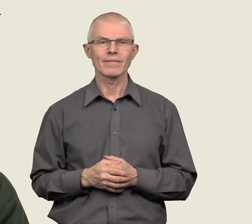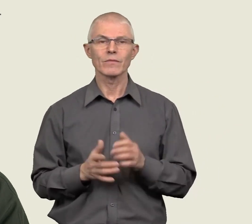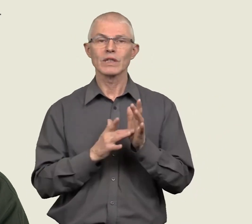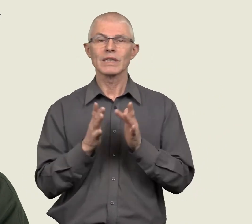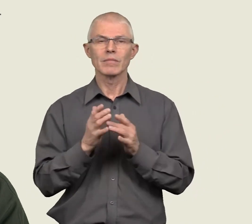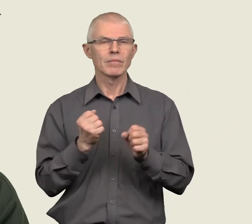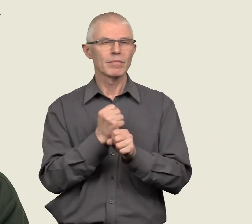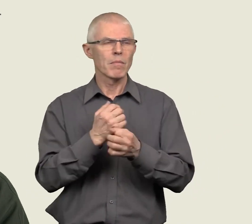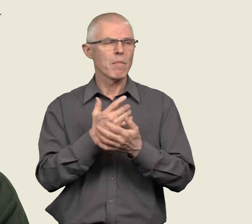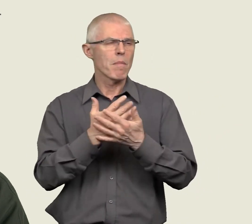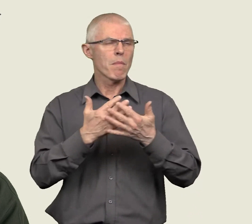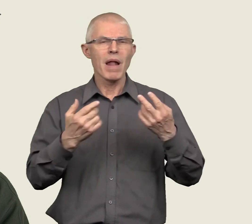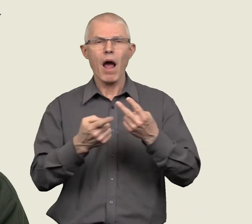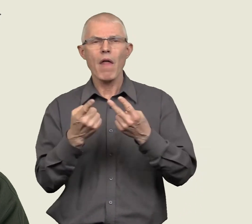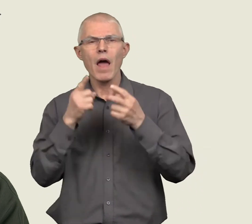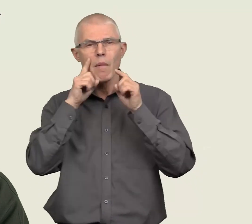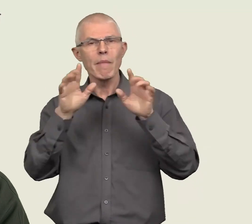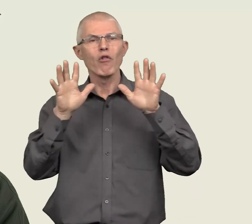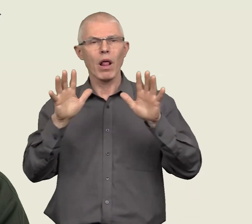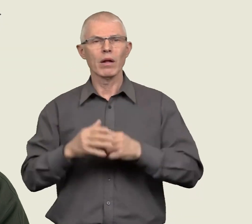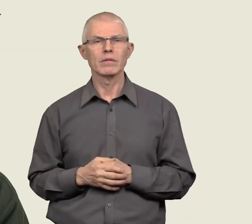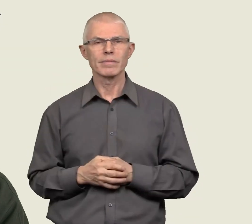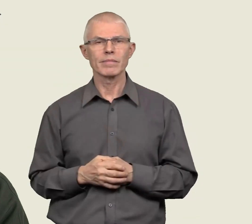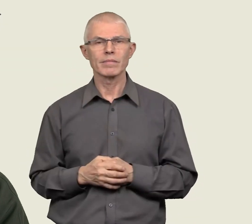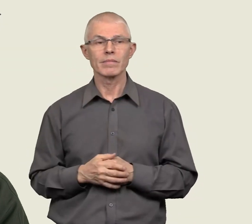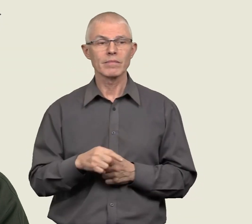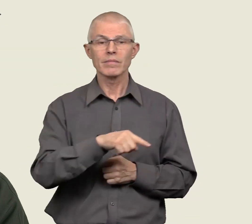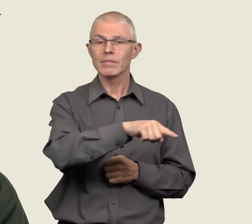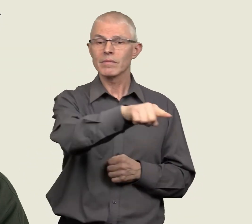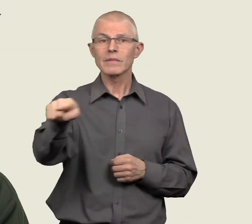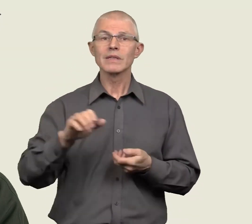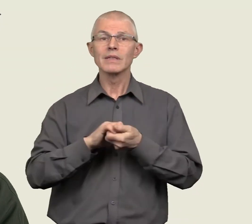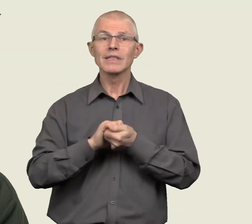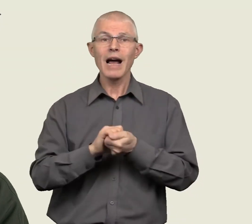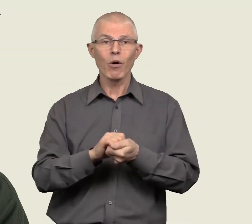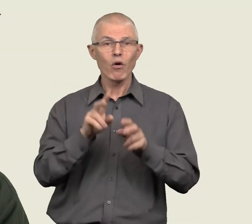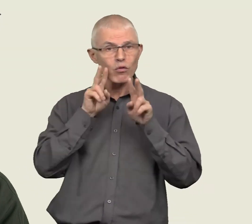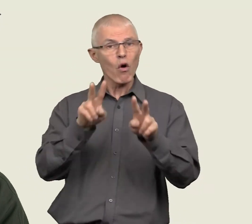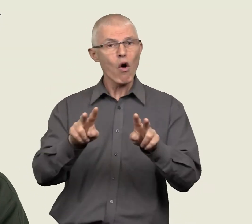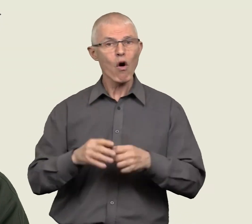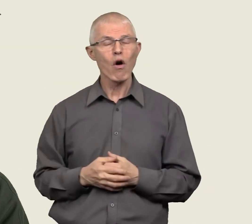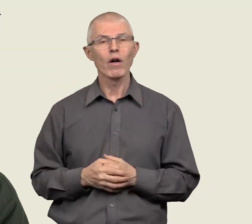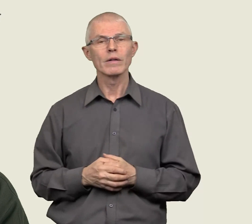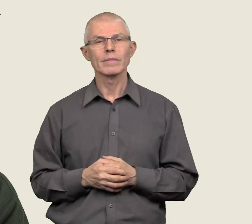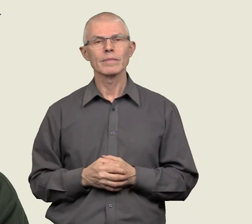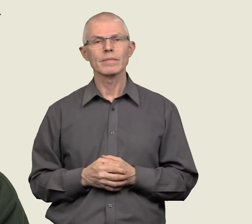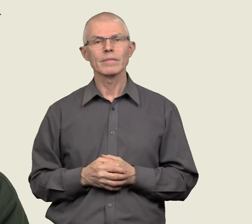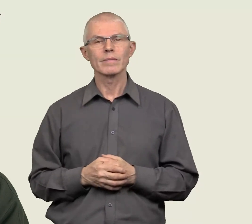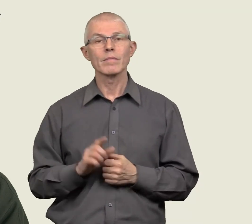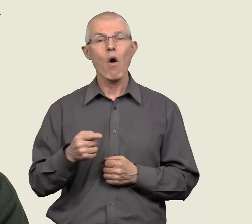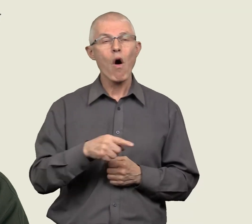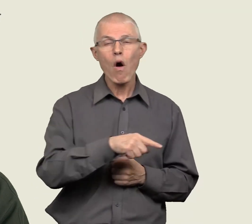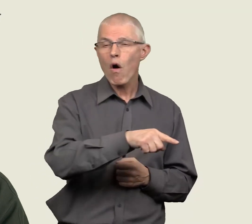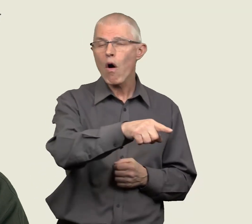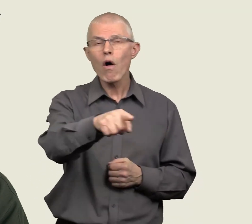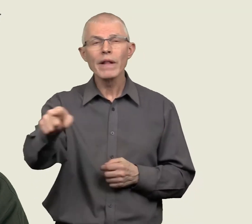And Jesus did many other signs in the presence of his disciples, which are not recorded